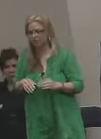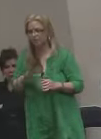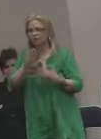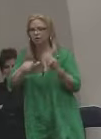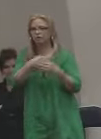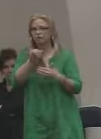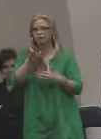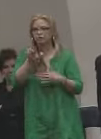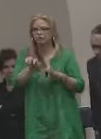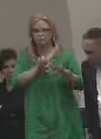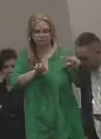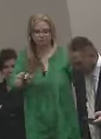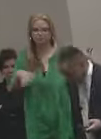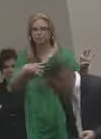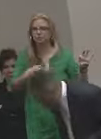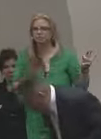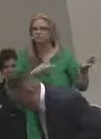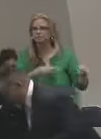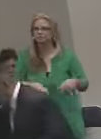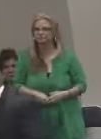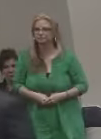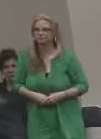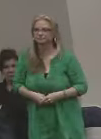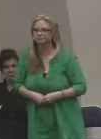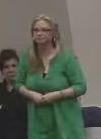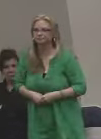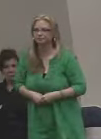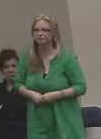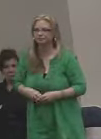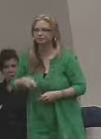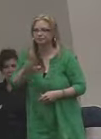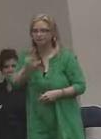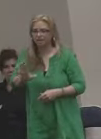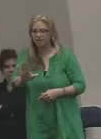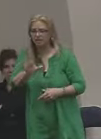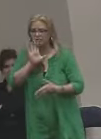white. His wife showed up to testify